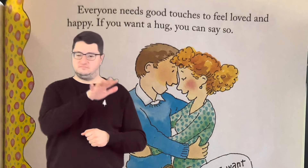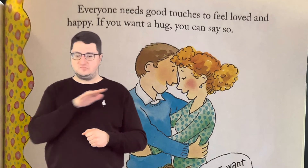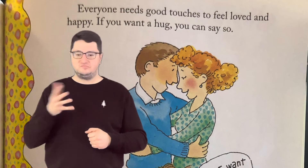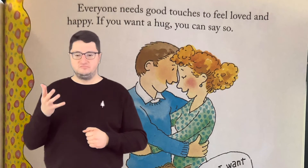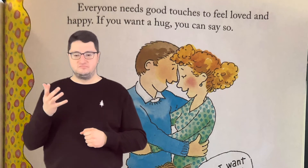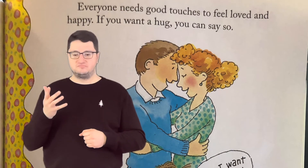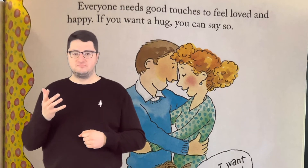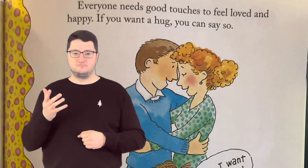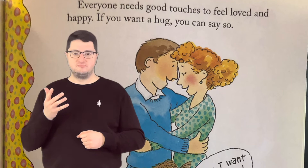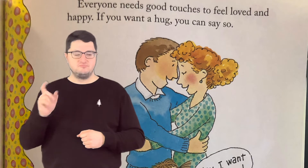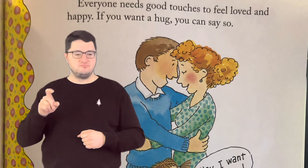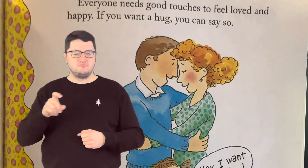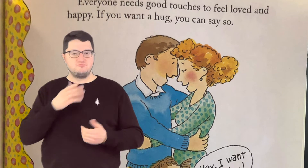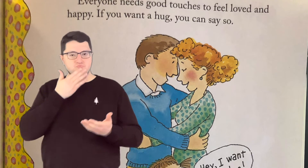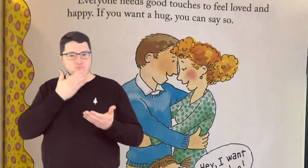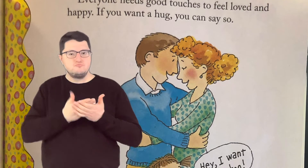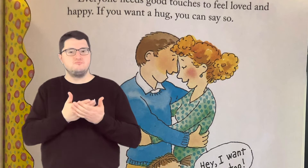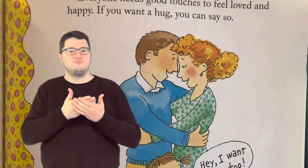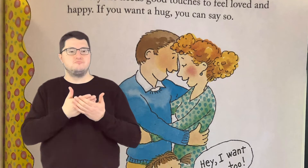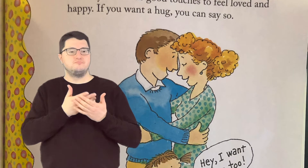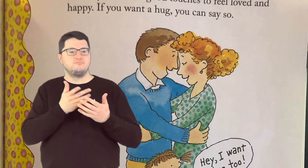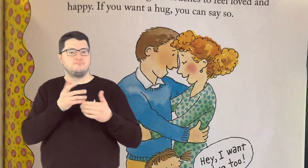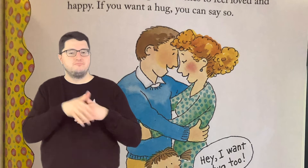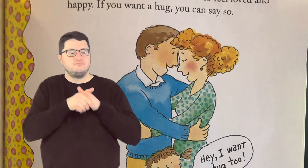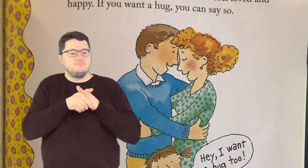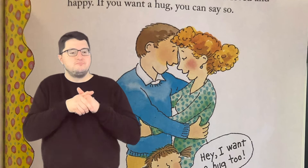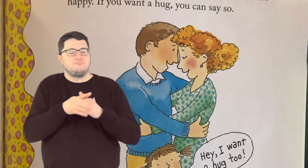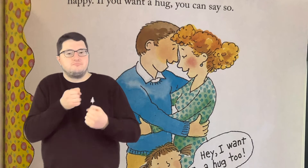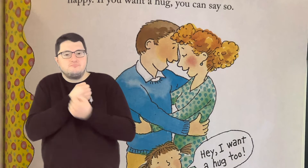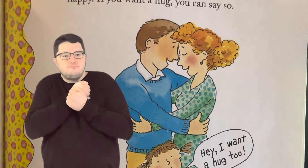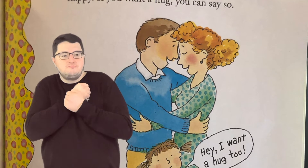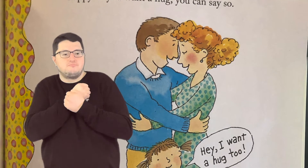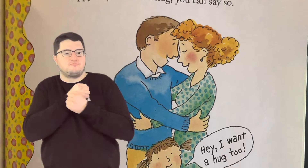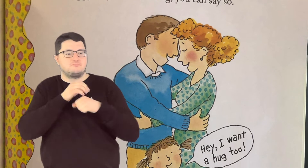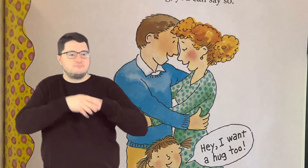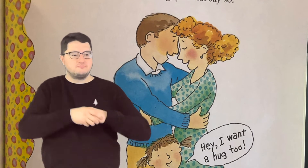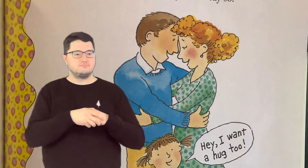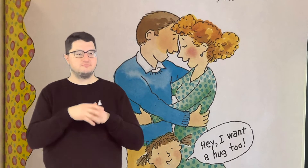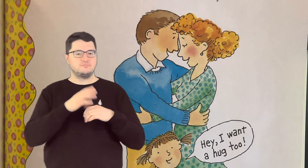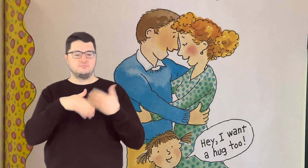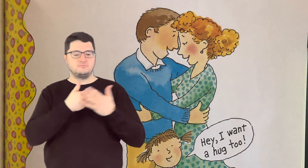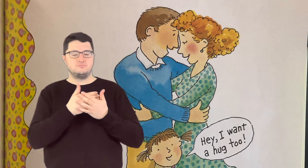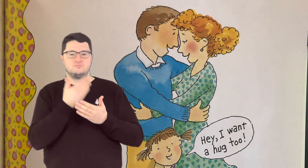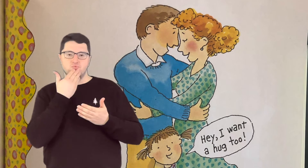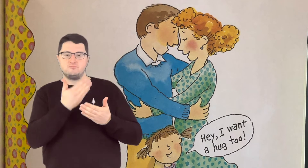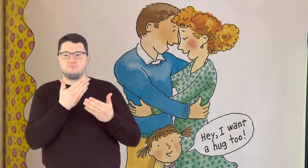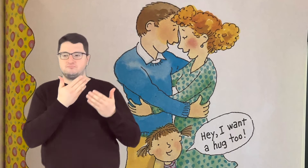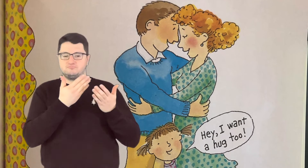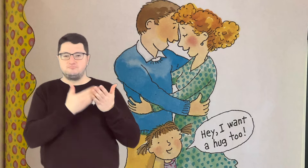Everyone needs good touches to feel loved and happy. If you want a hug, you can say